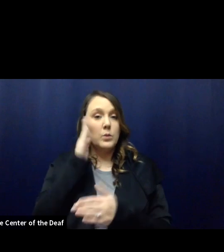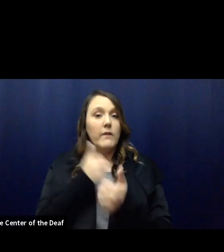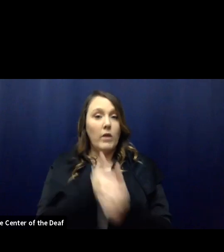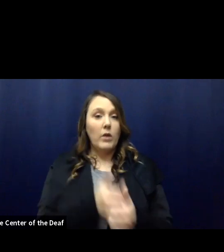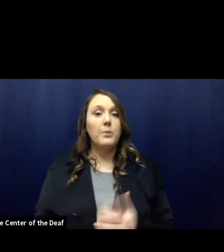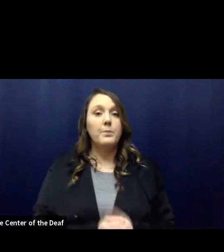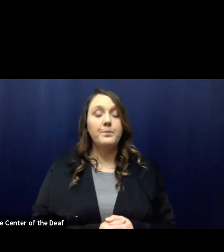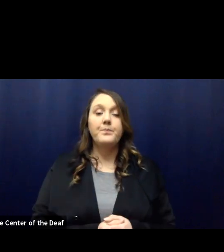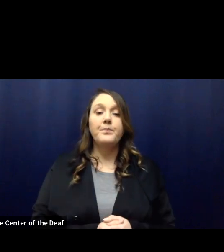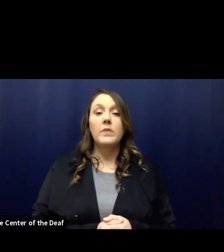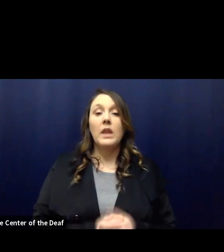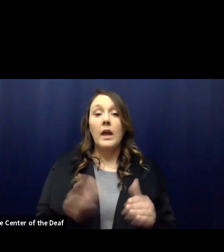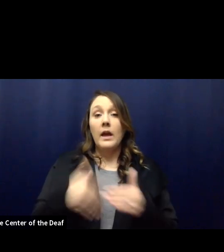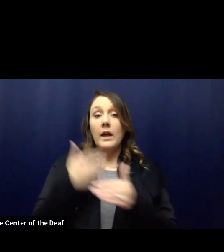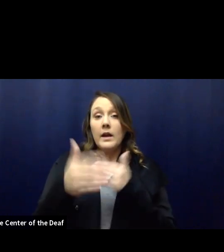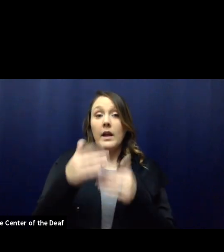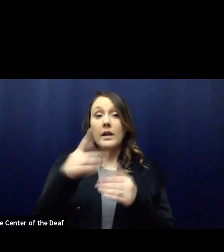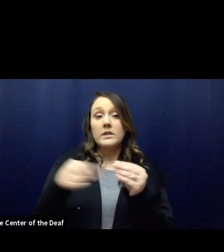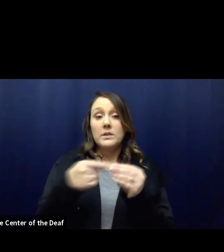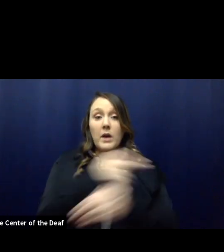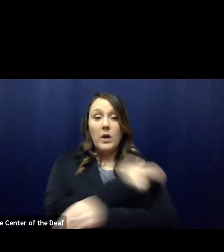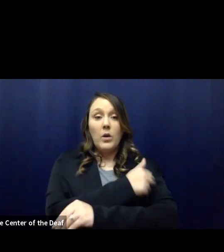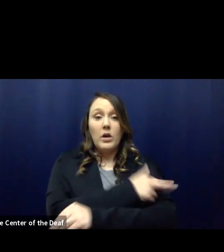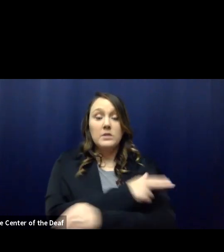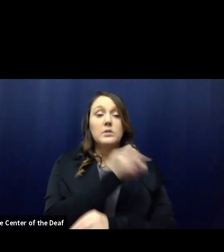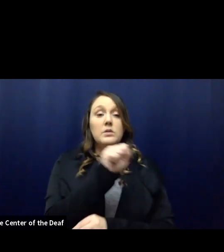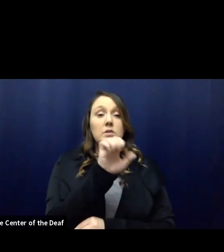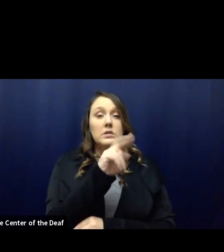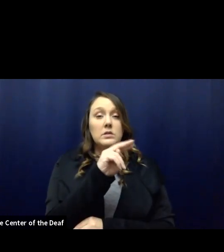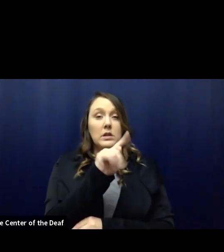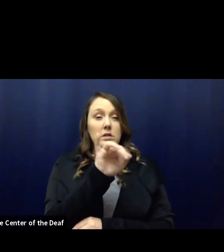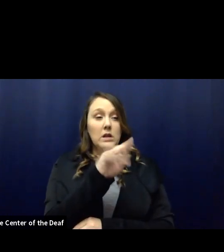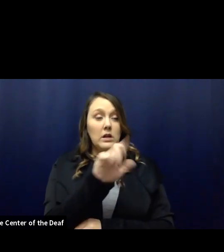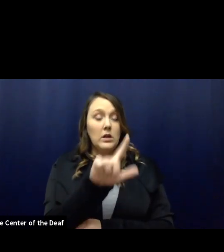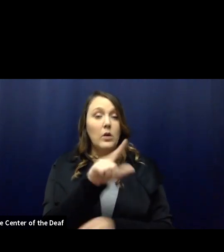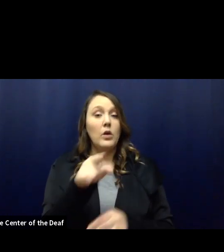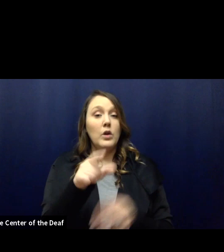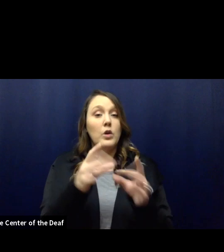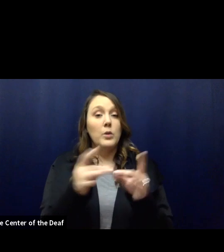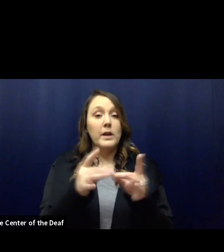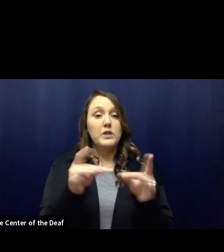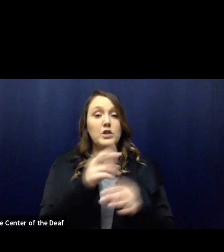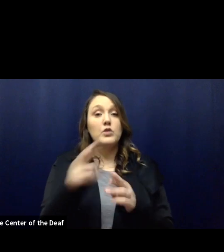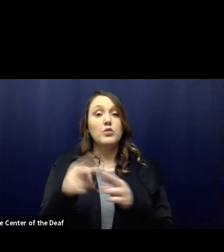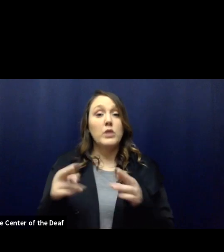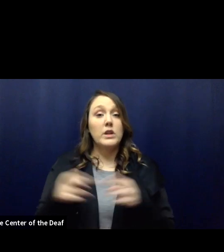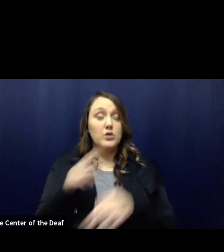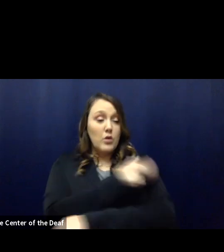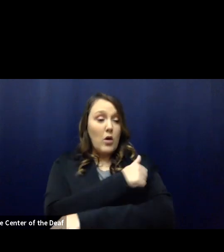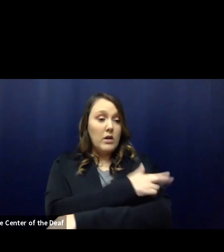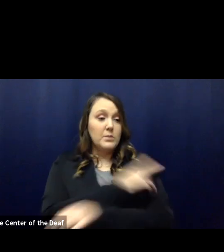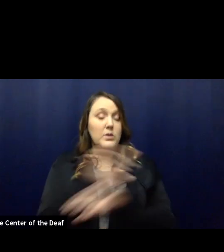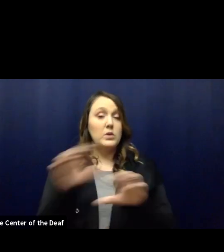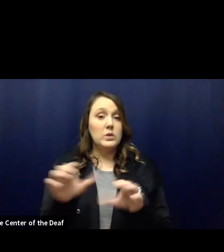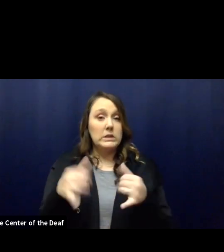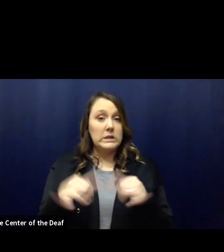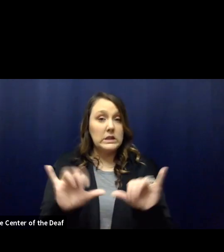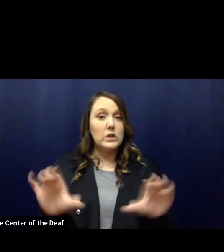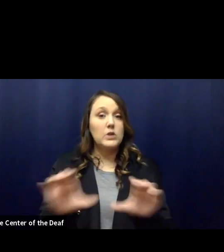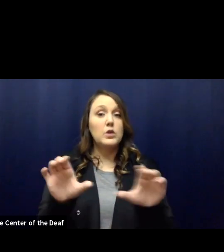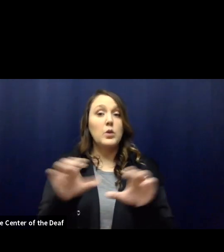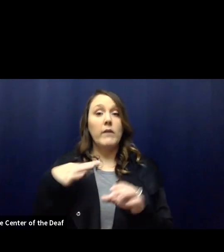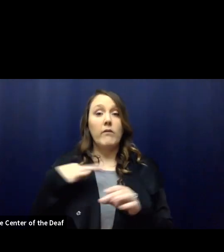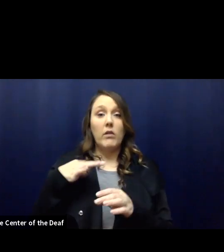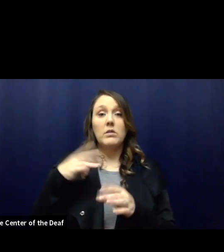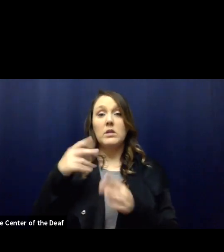regarding hospitals from Vincent with the Sentinel. You mentioned that regional hospitals were still performing other procedures and elective